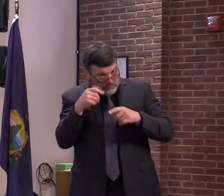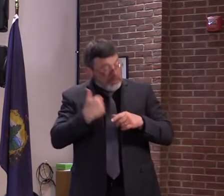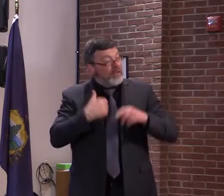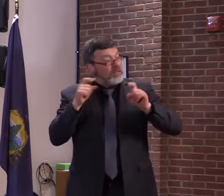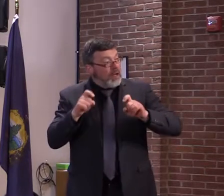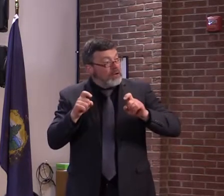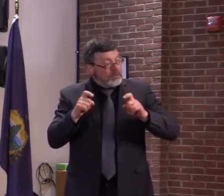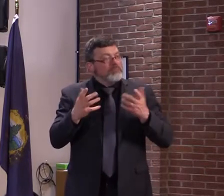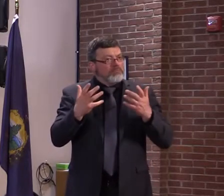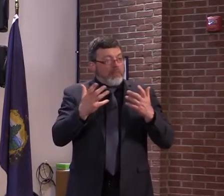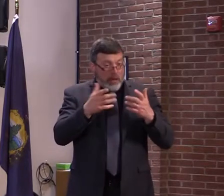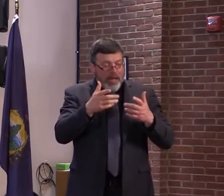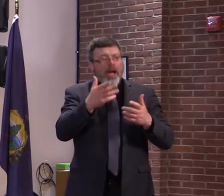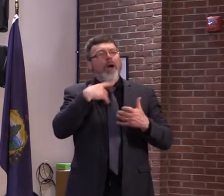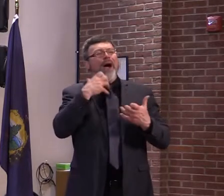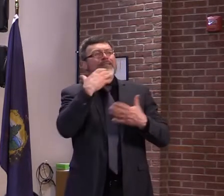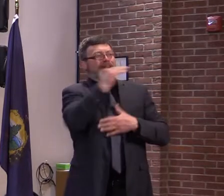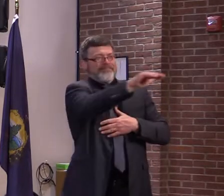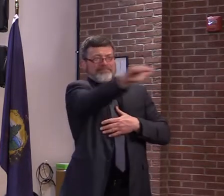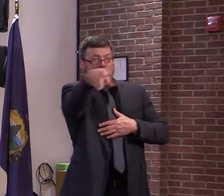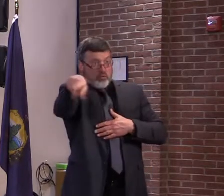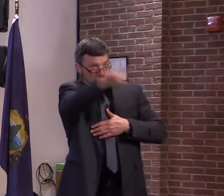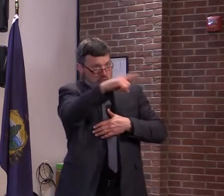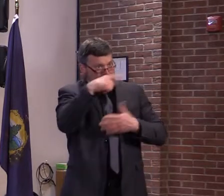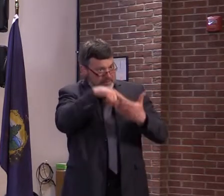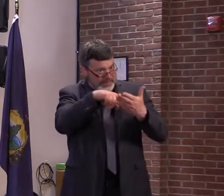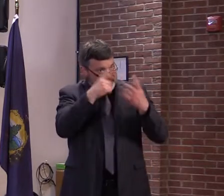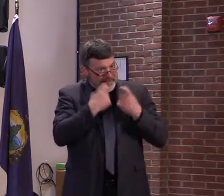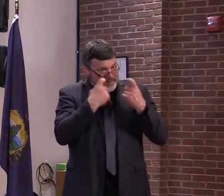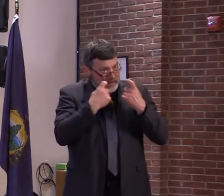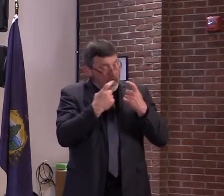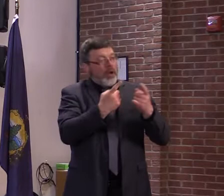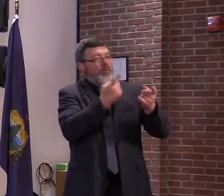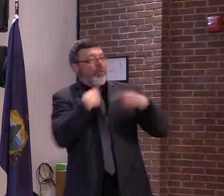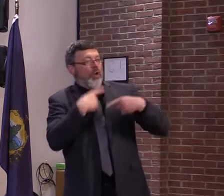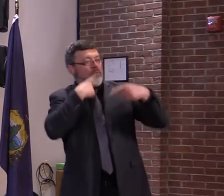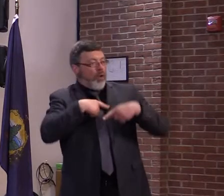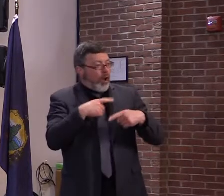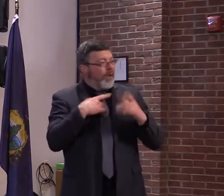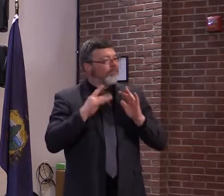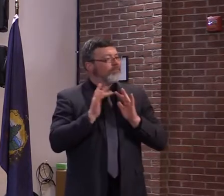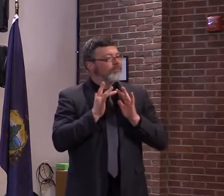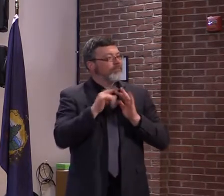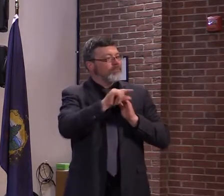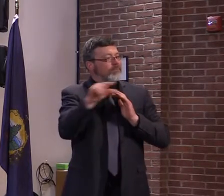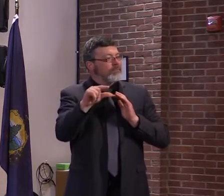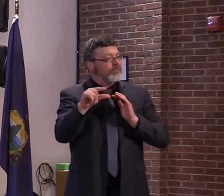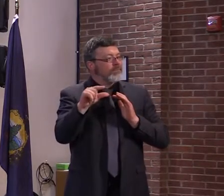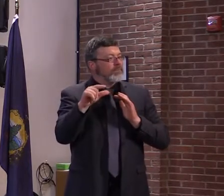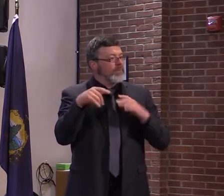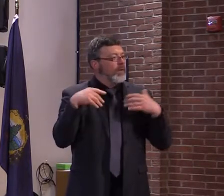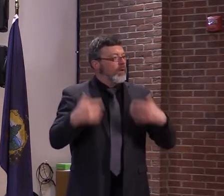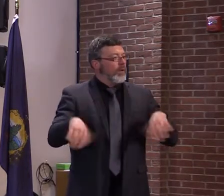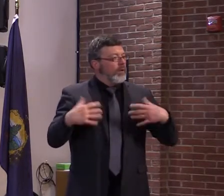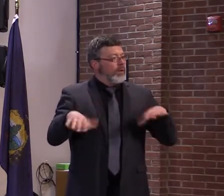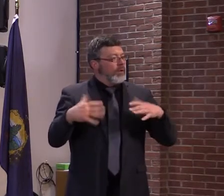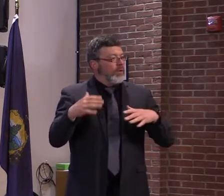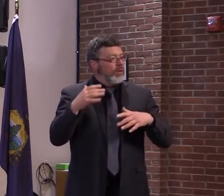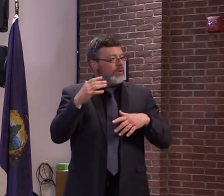website. Indeed, last week we had a record number of test results reported, over 1,000.